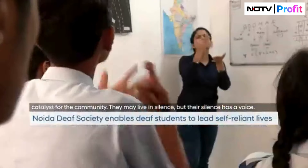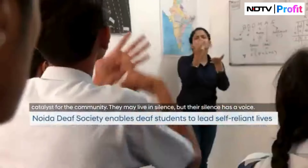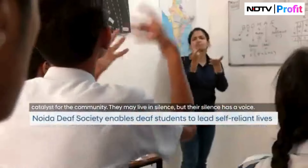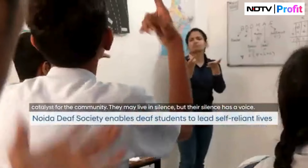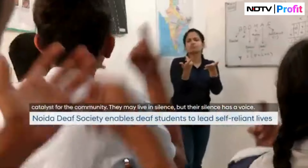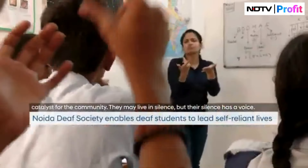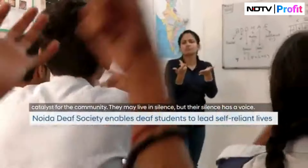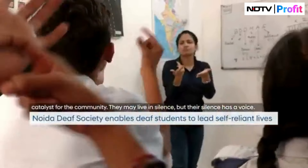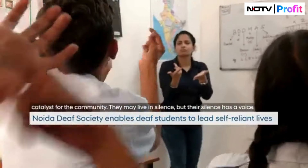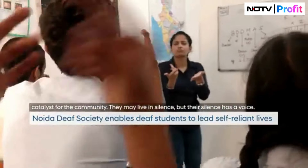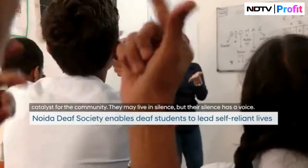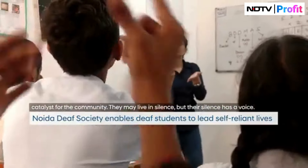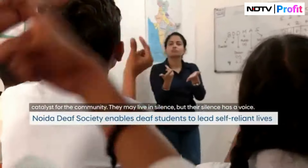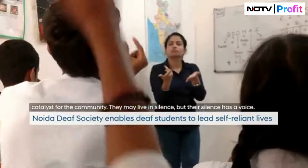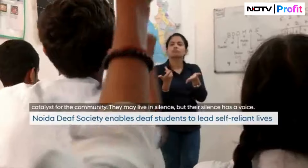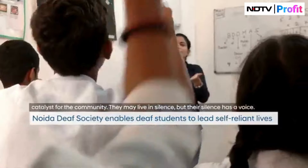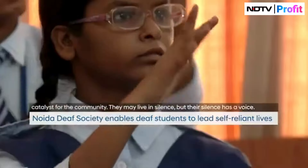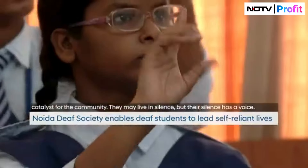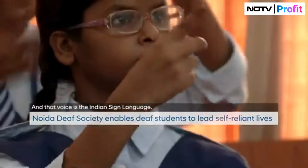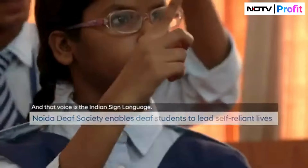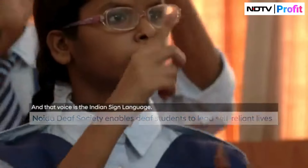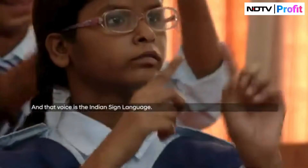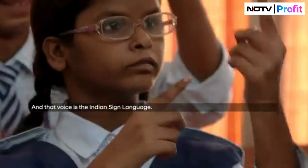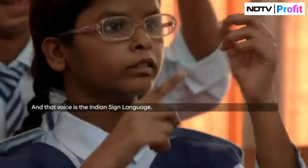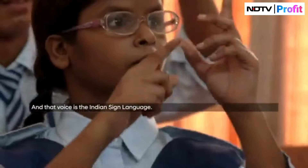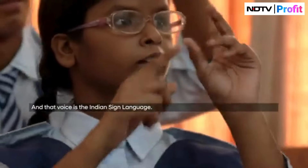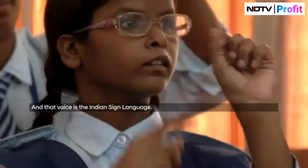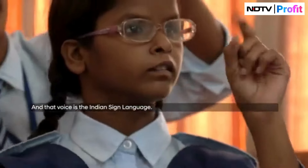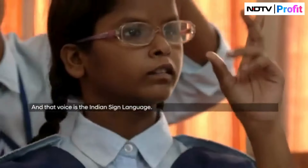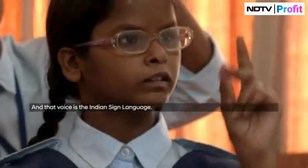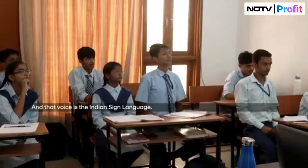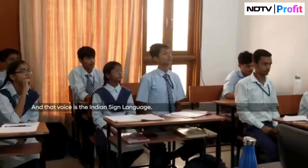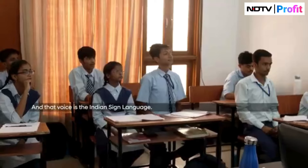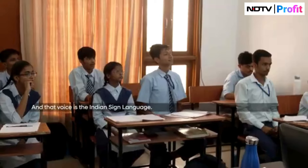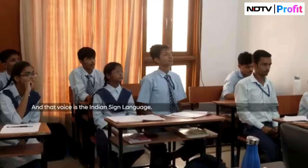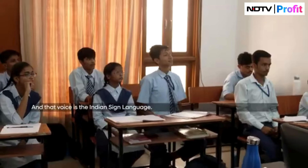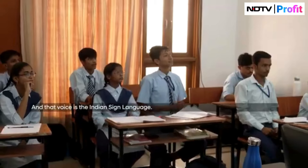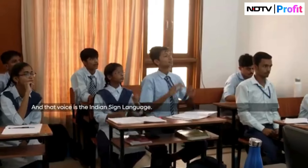but their silence has a voice, and that voice is the Indian Sign Language.